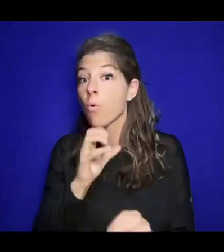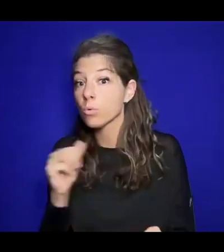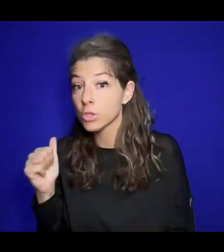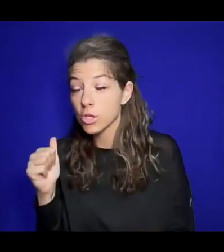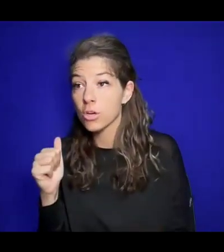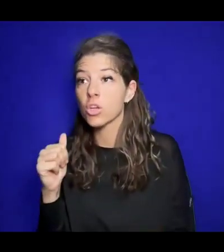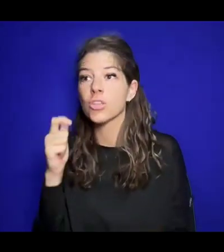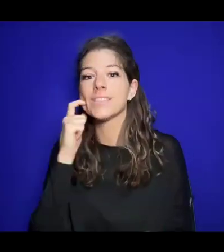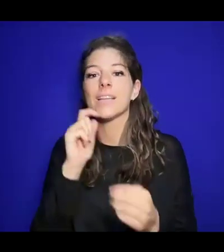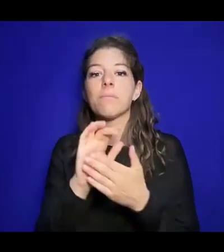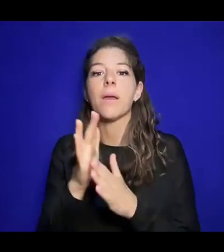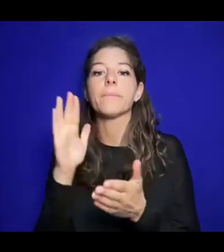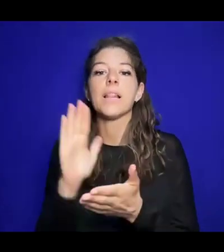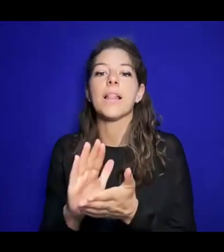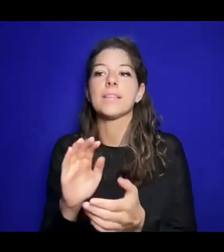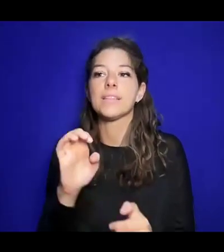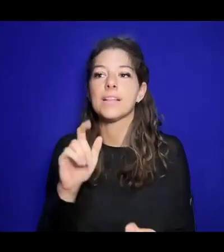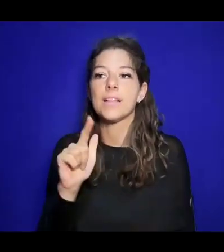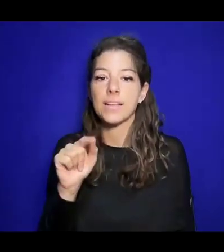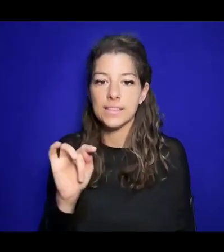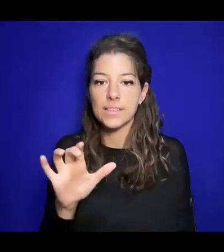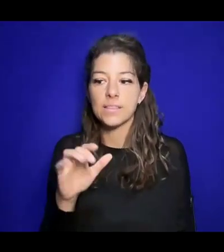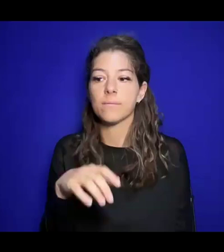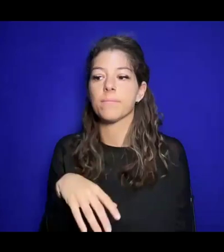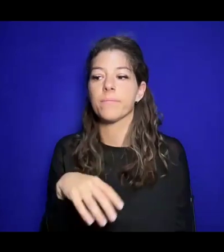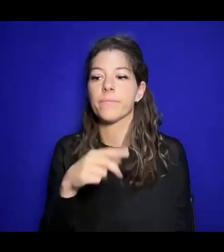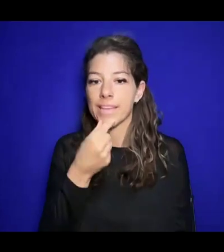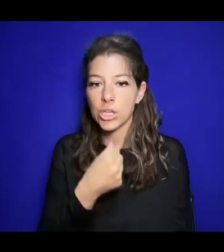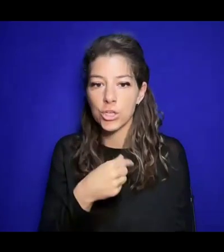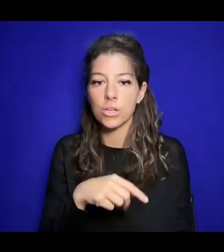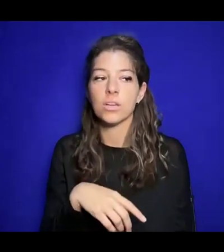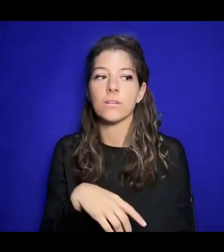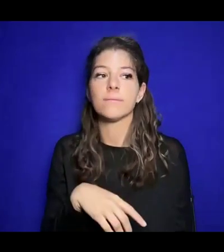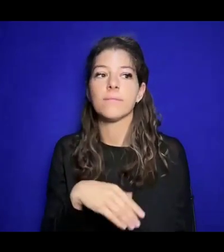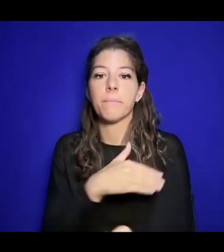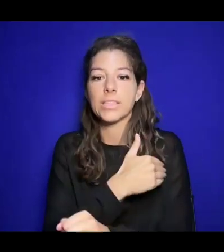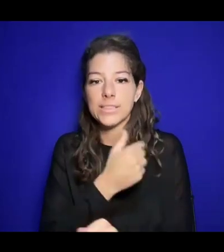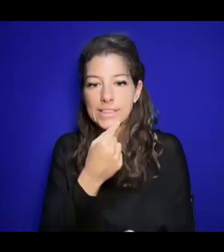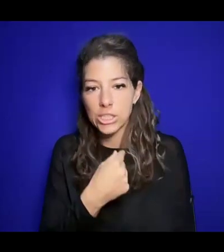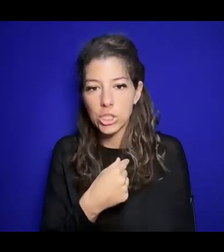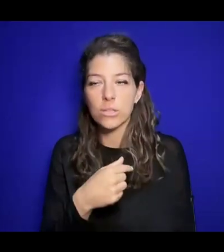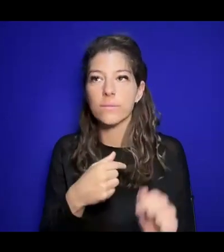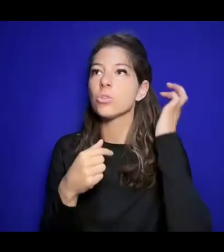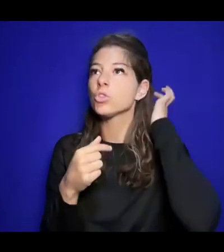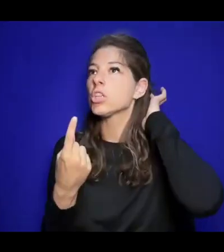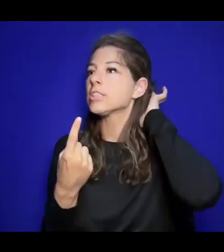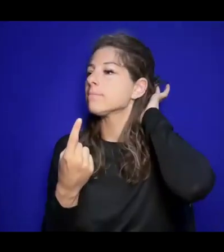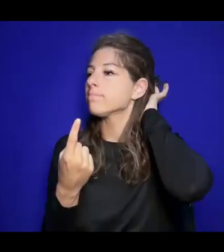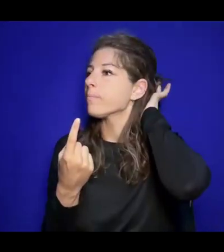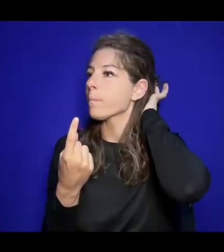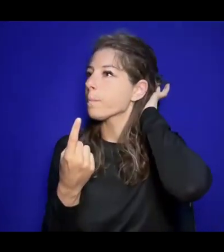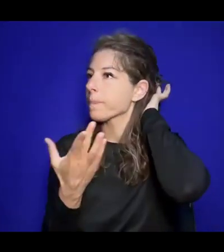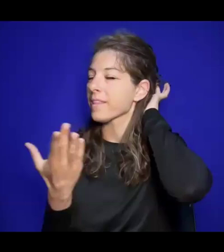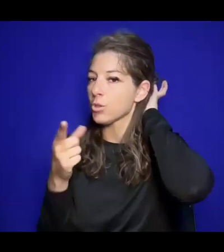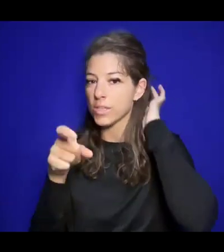your skin becomes less elastic, thinner, your muscles become thinner. So these are just kind of things that you need to think